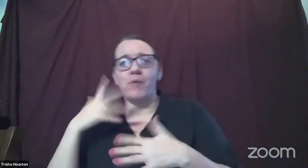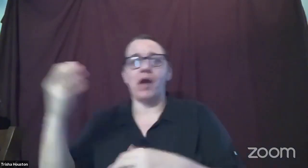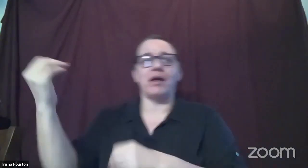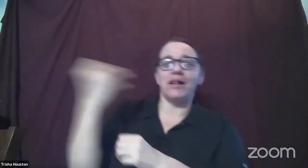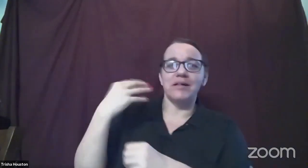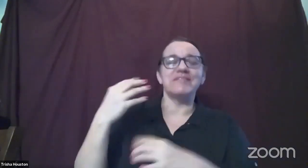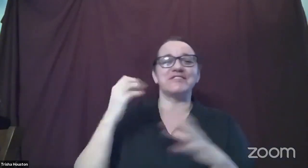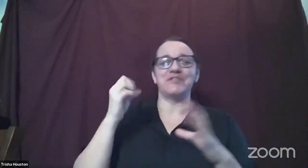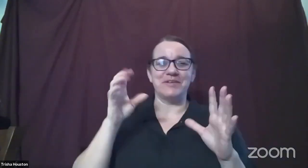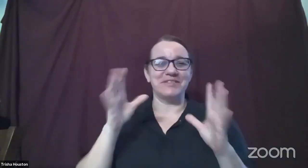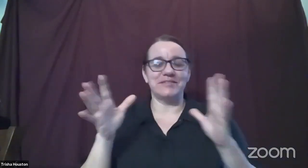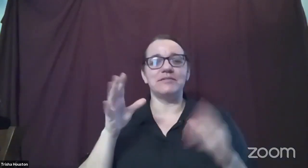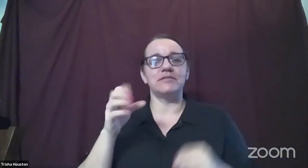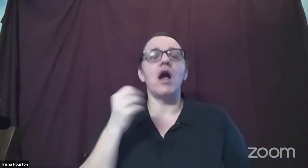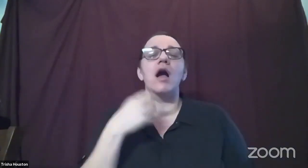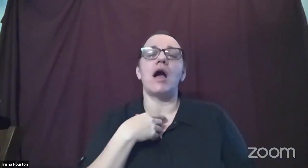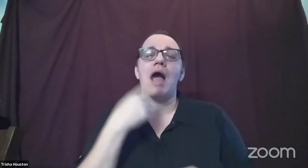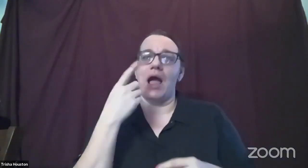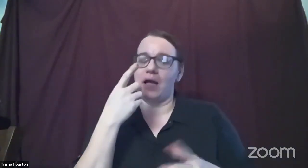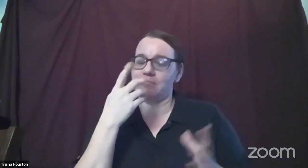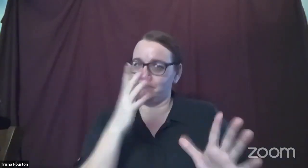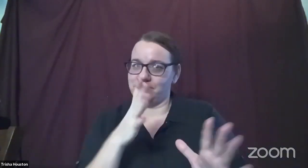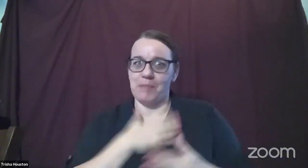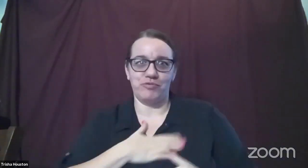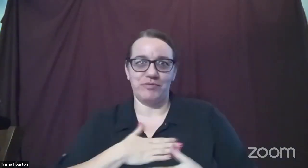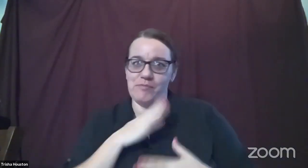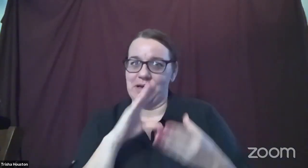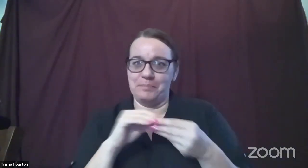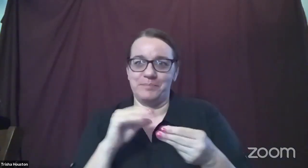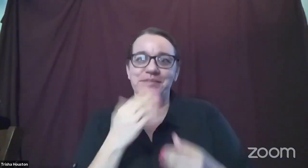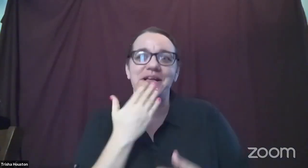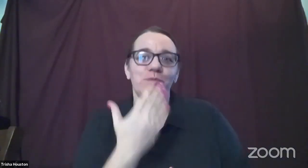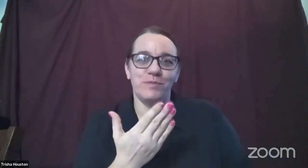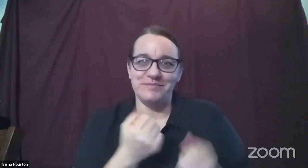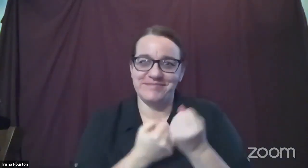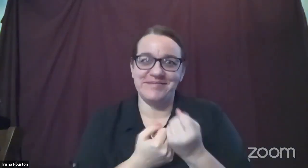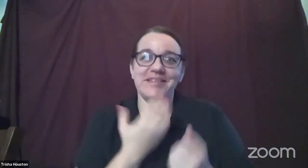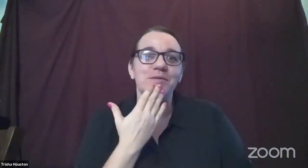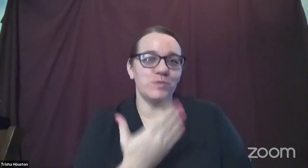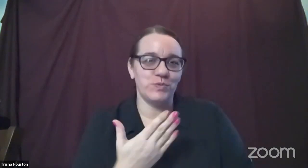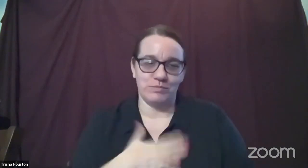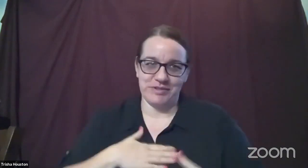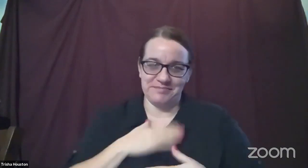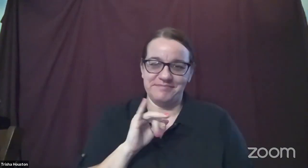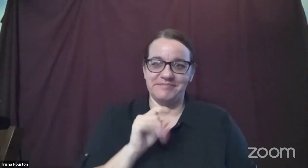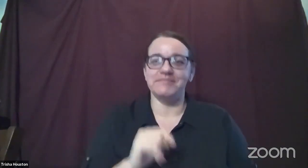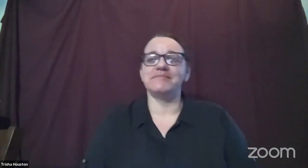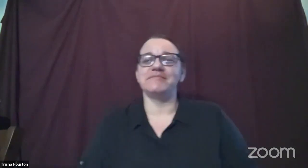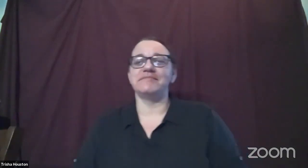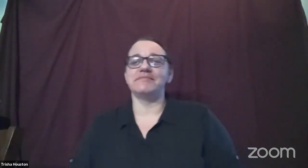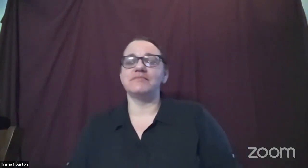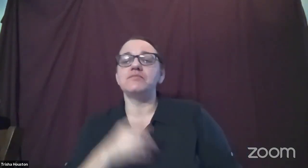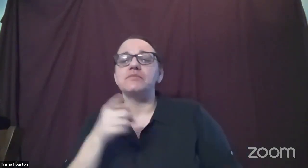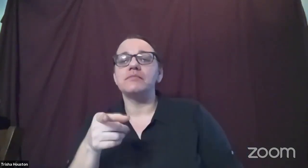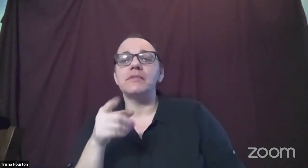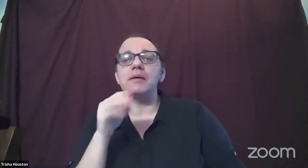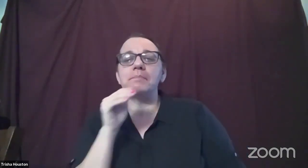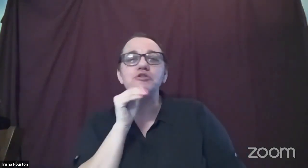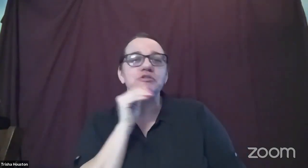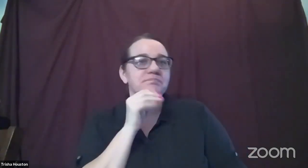board information. I do not want that information sent to Fresno State email or to my personal email,